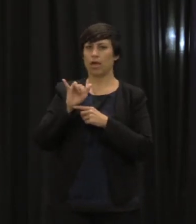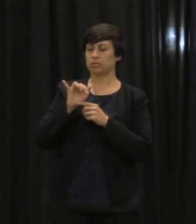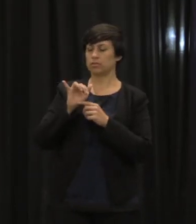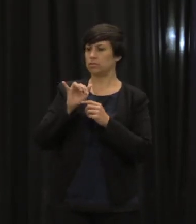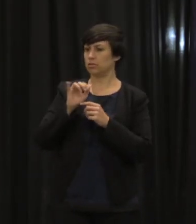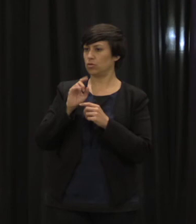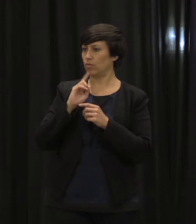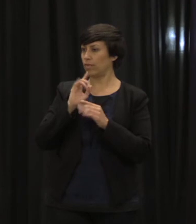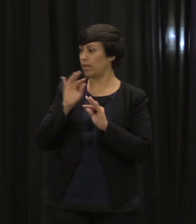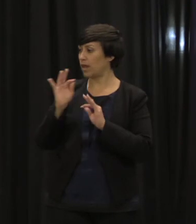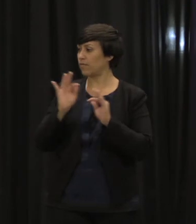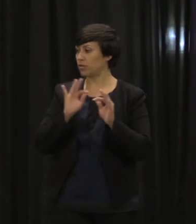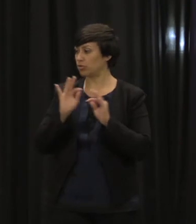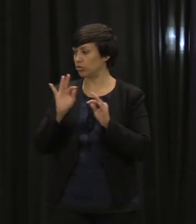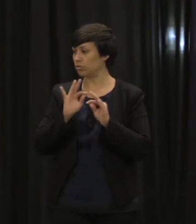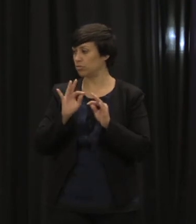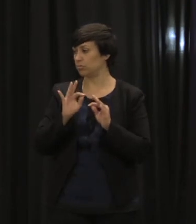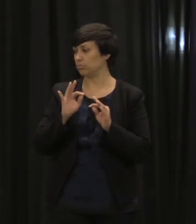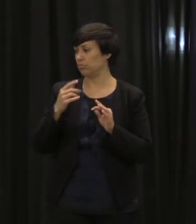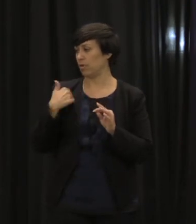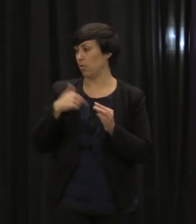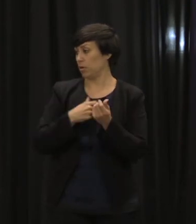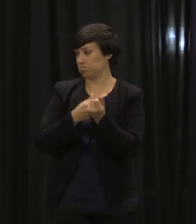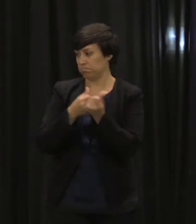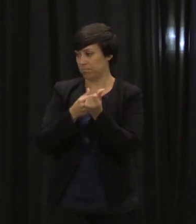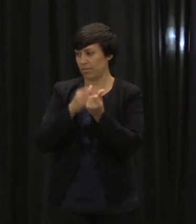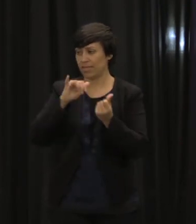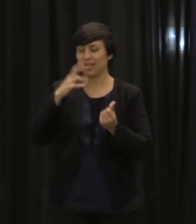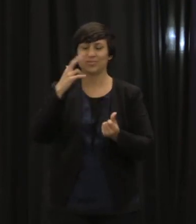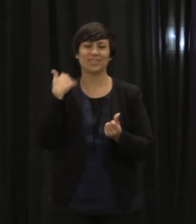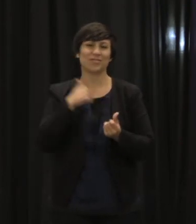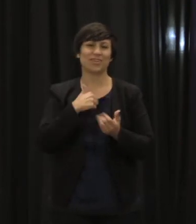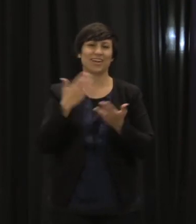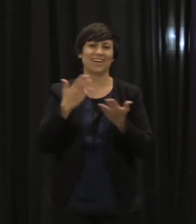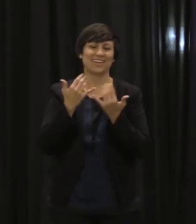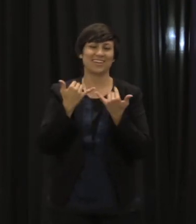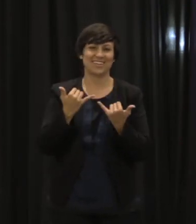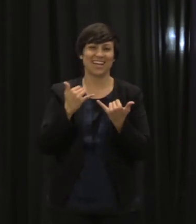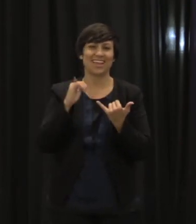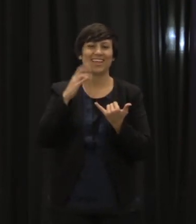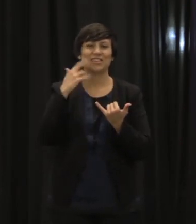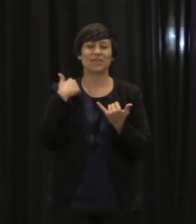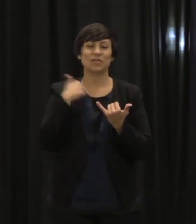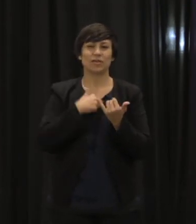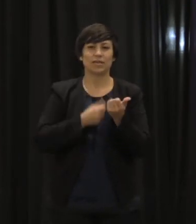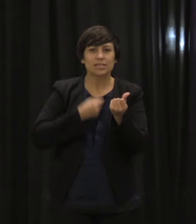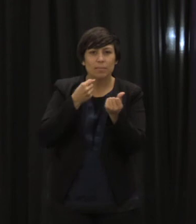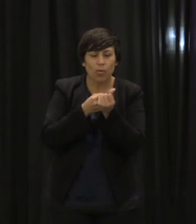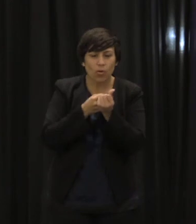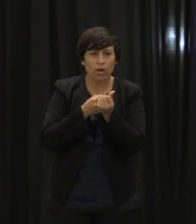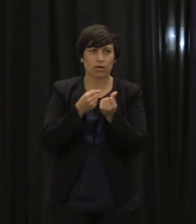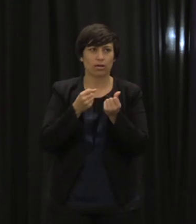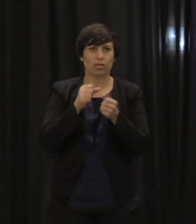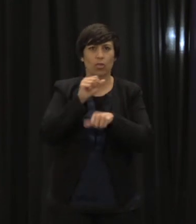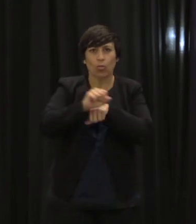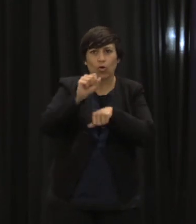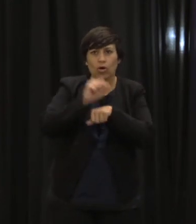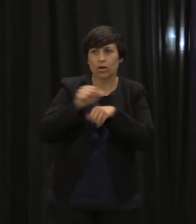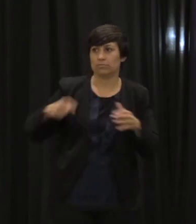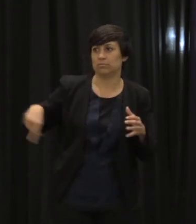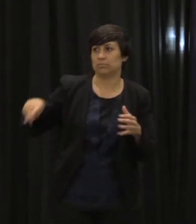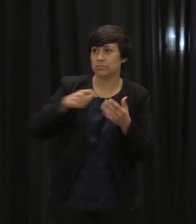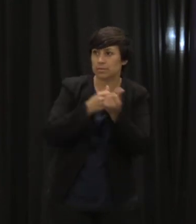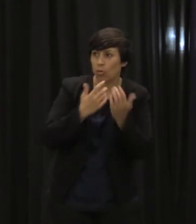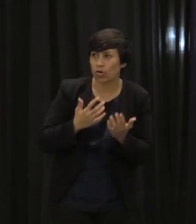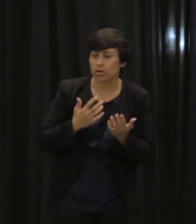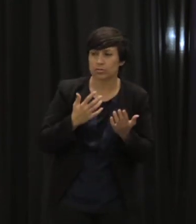That is why we're here today, and that is why we support the work as board, as supporters, and as participants of